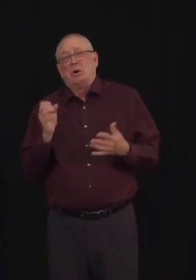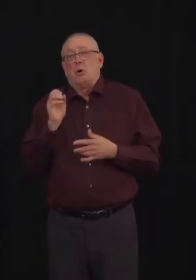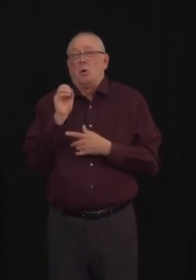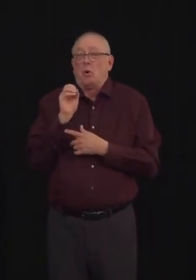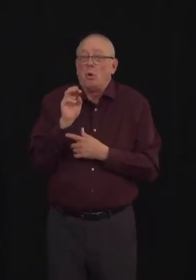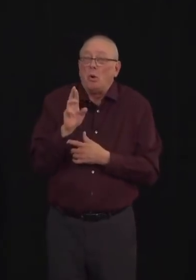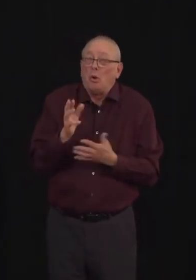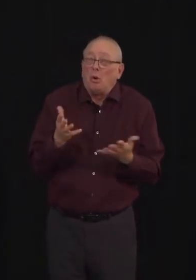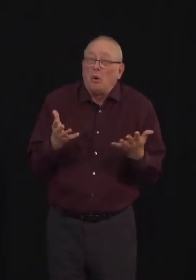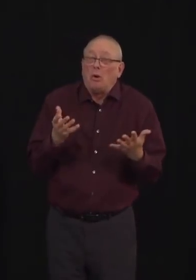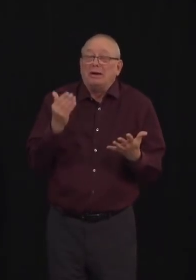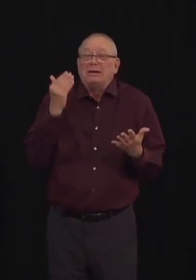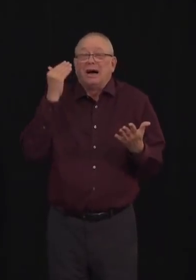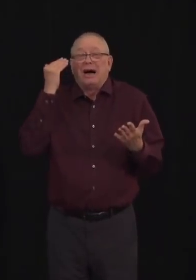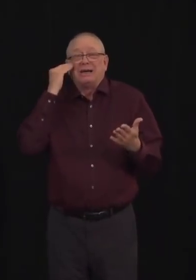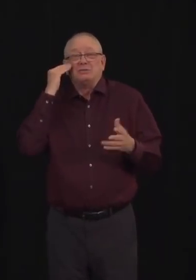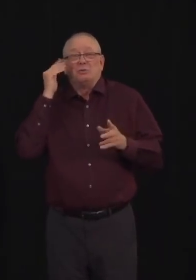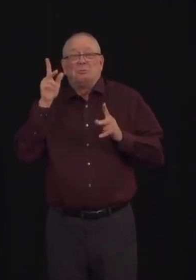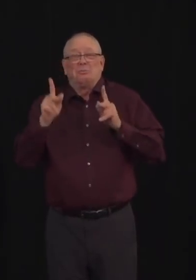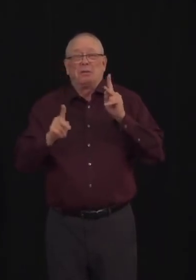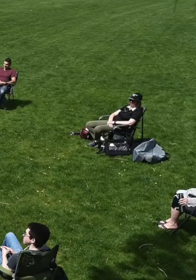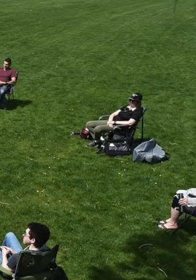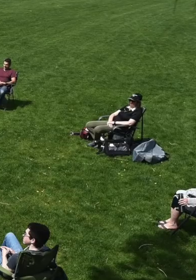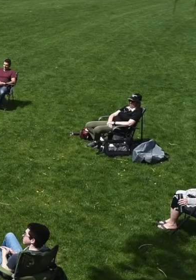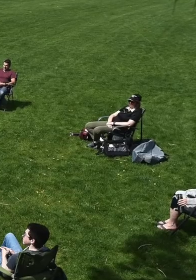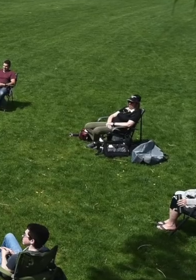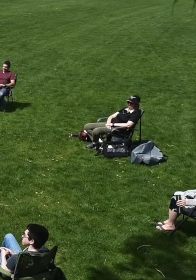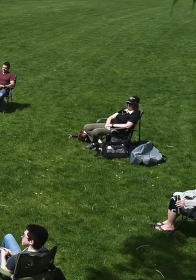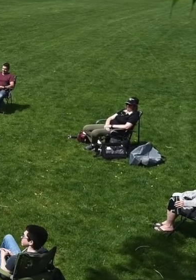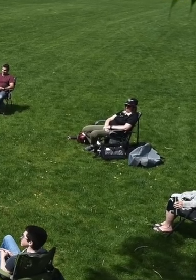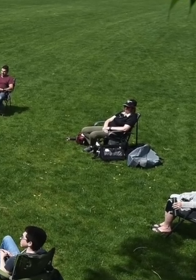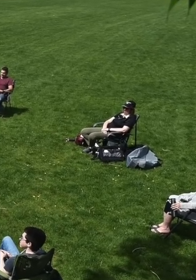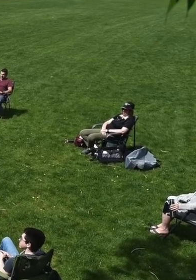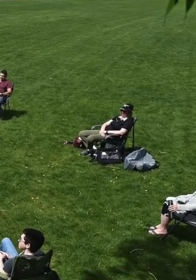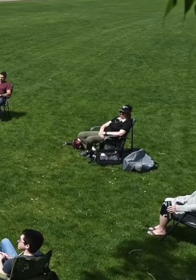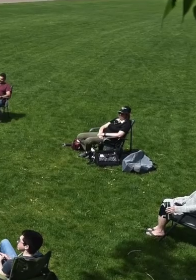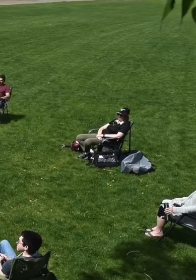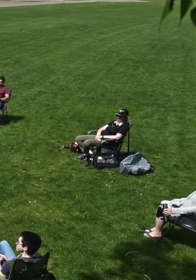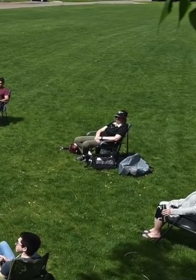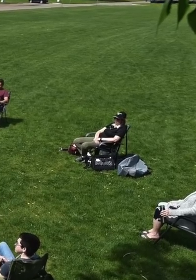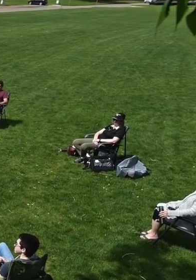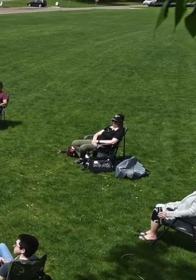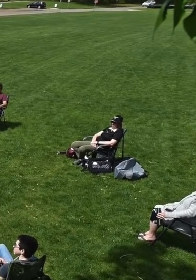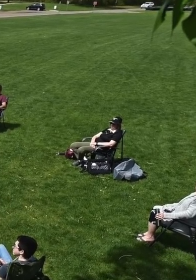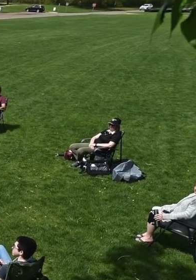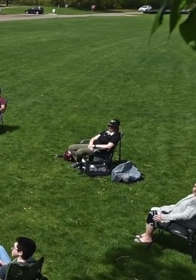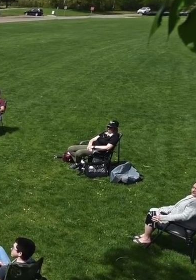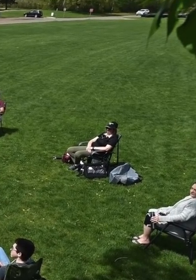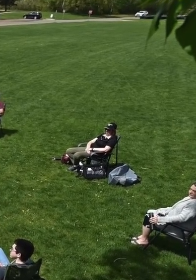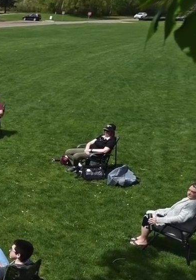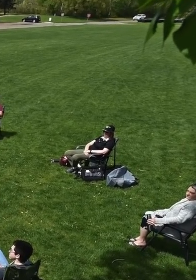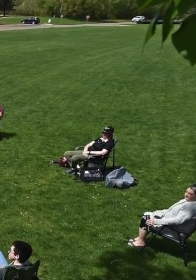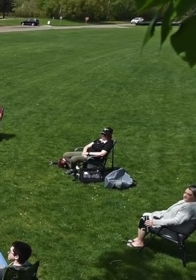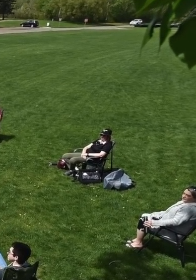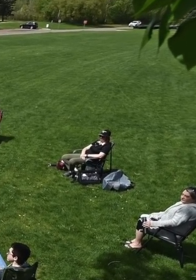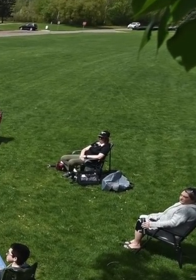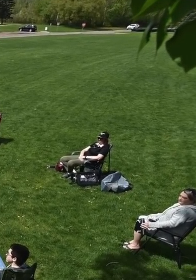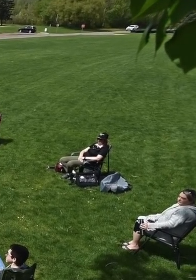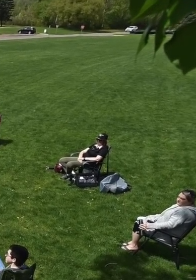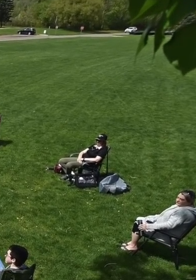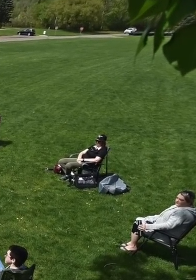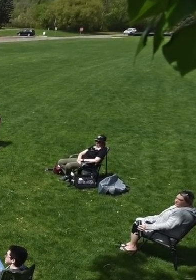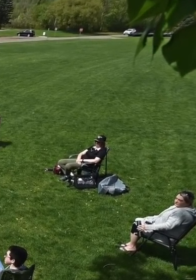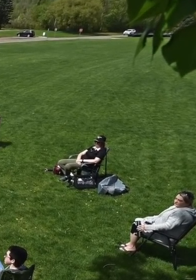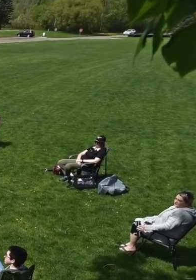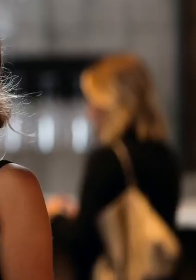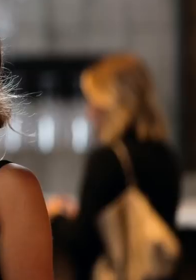only focus on what's right in front of us, I think that's why we need to always be reminding people that this is not over, that the low